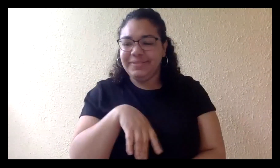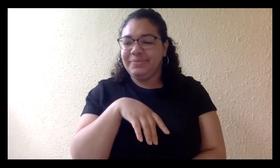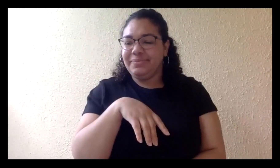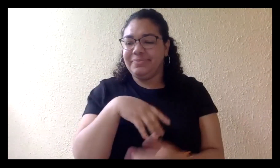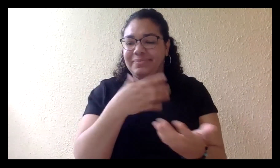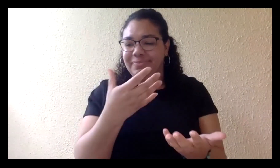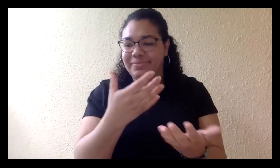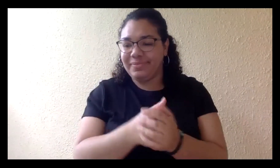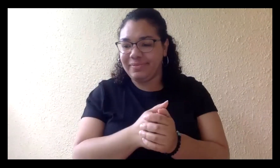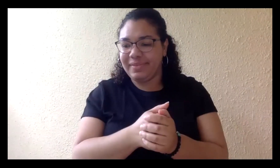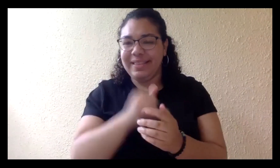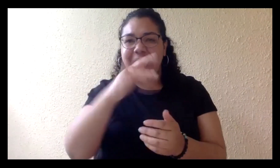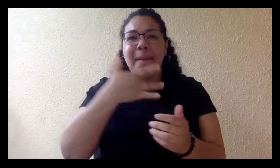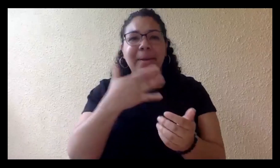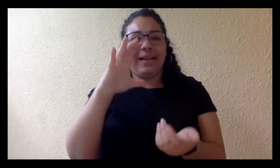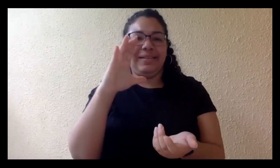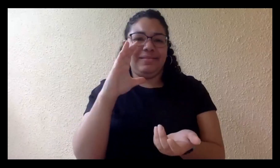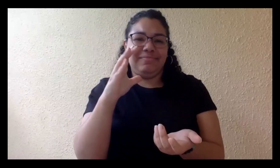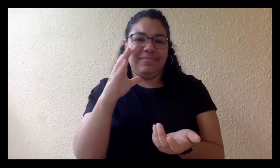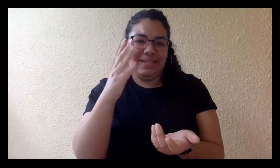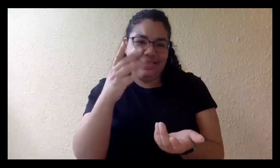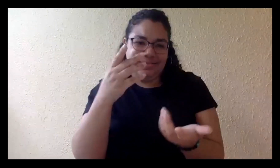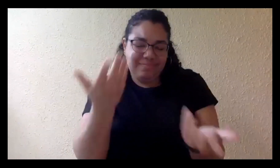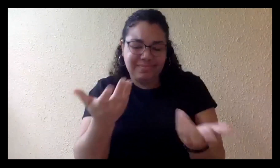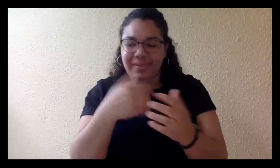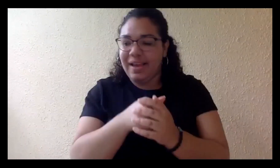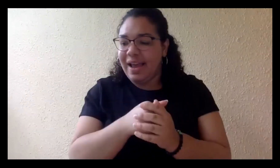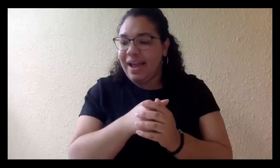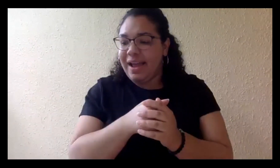that is an often used cliche that can be harmful to us.